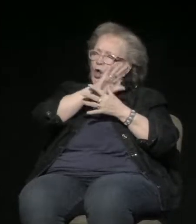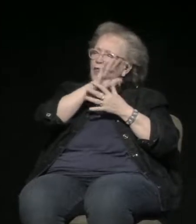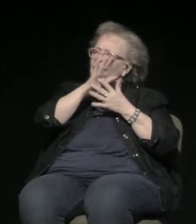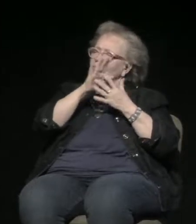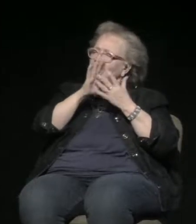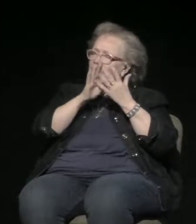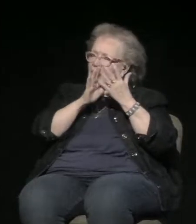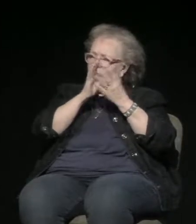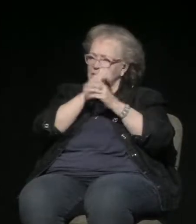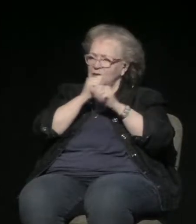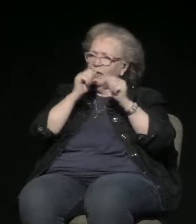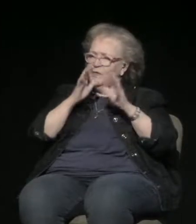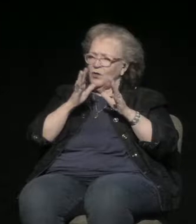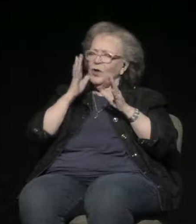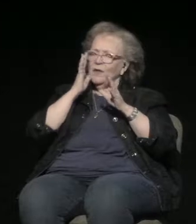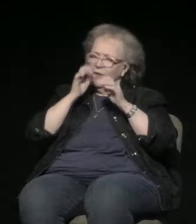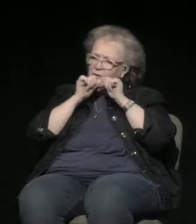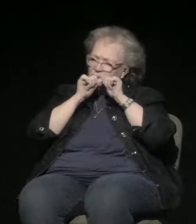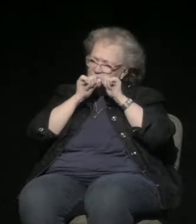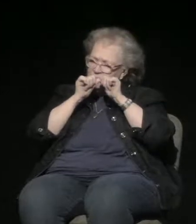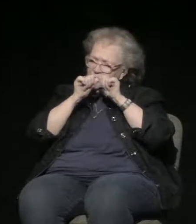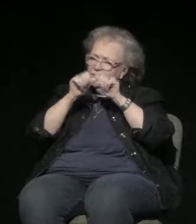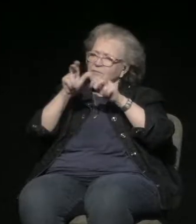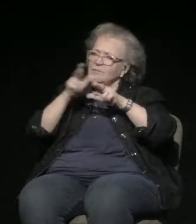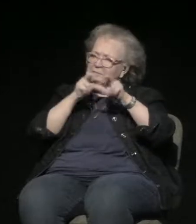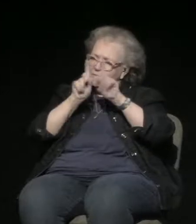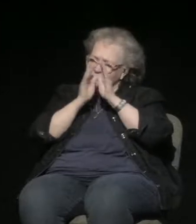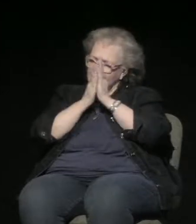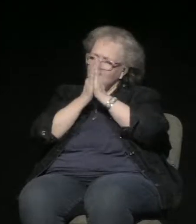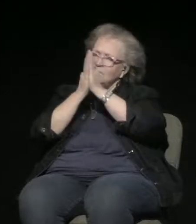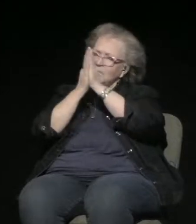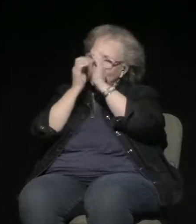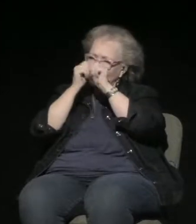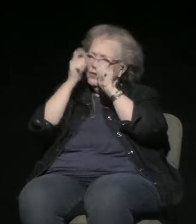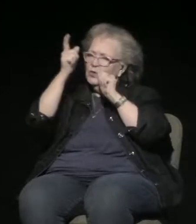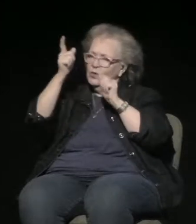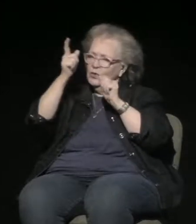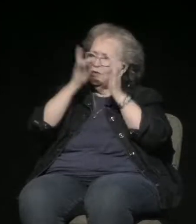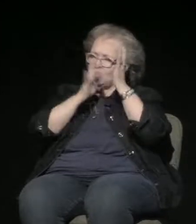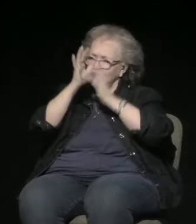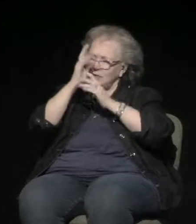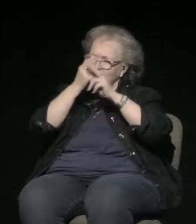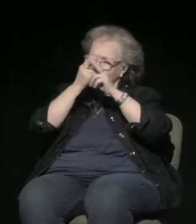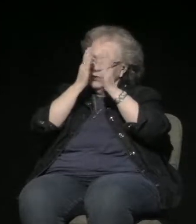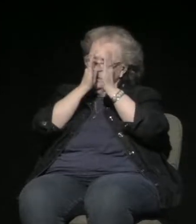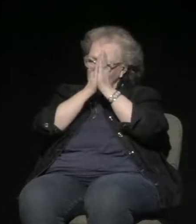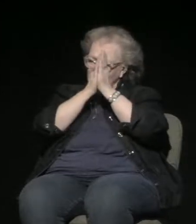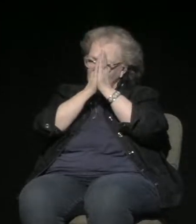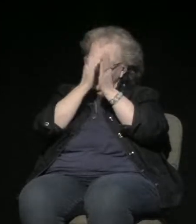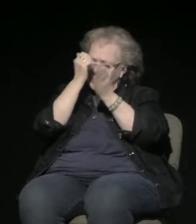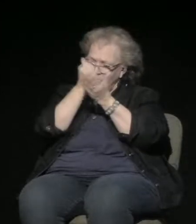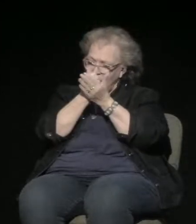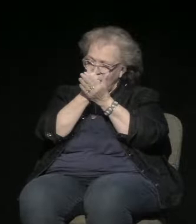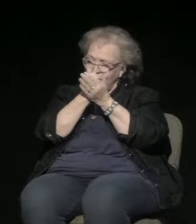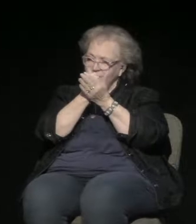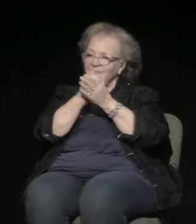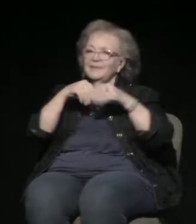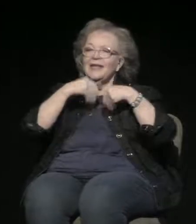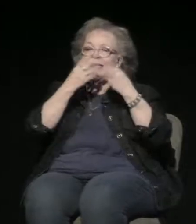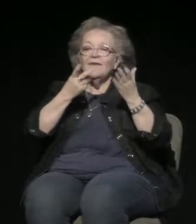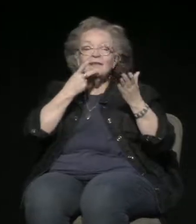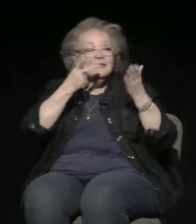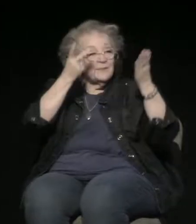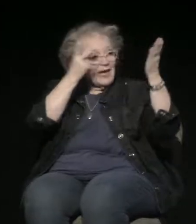you All the days Of their lives We pray that In Jesus name Amen Hey fellowship Will you give These